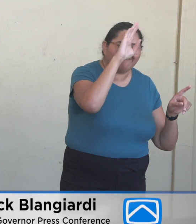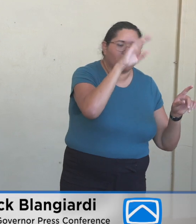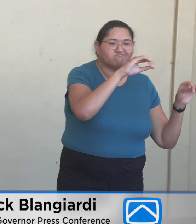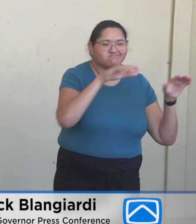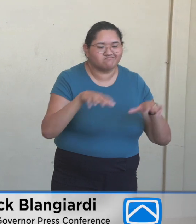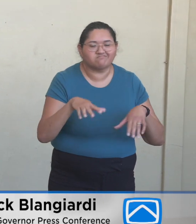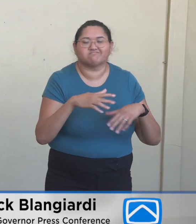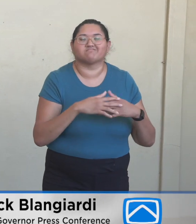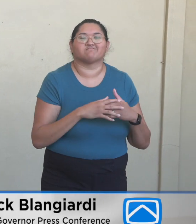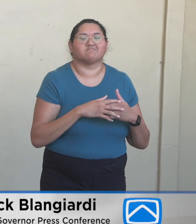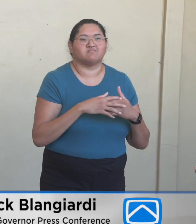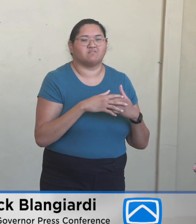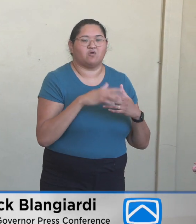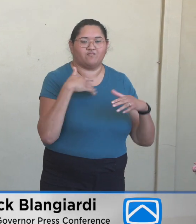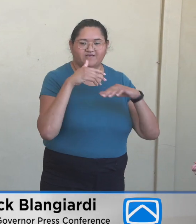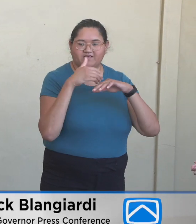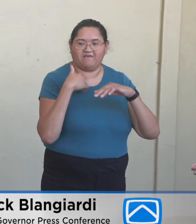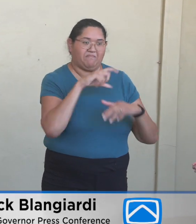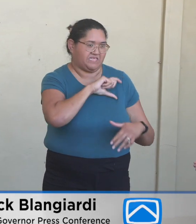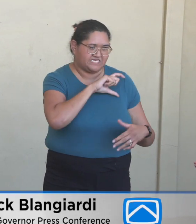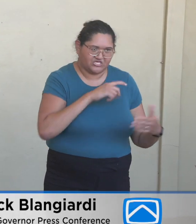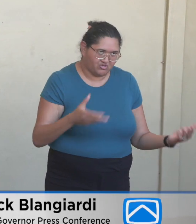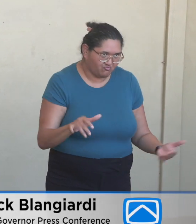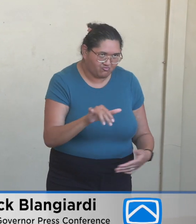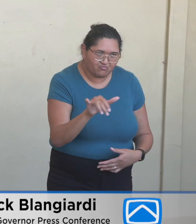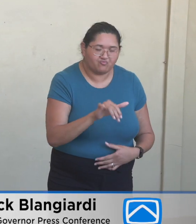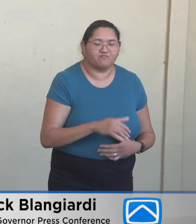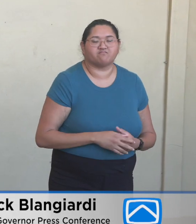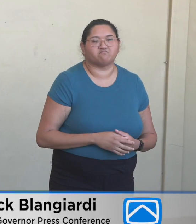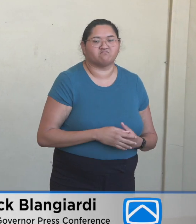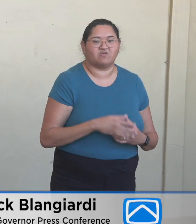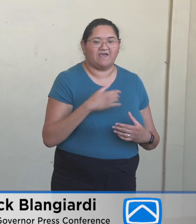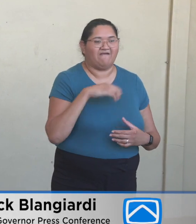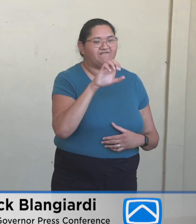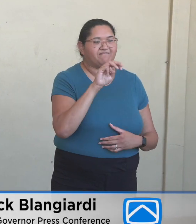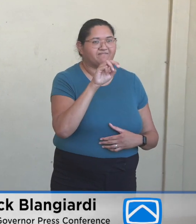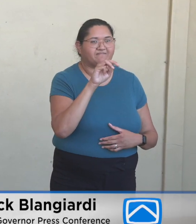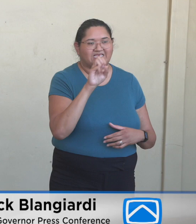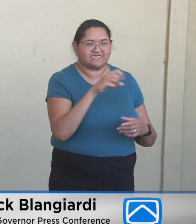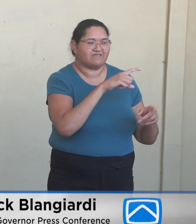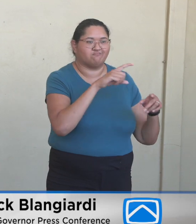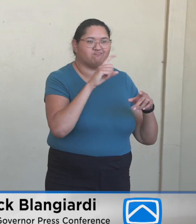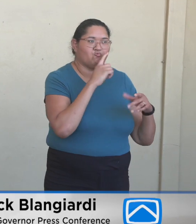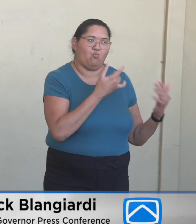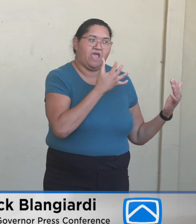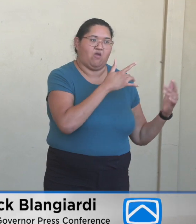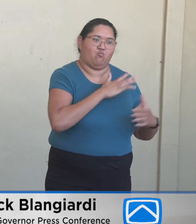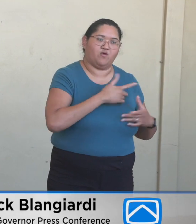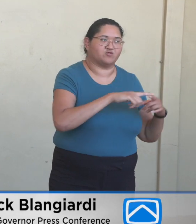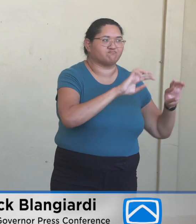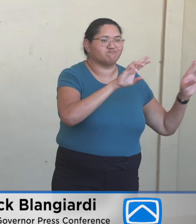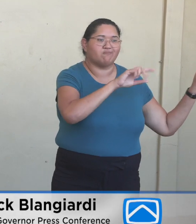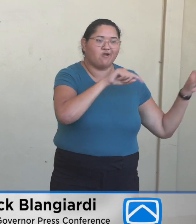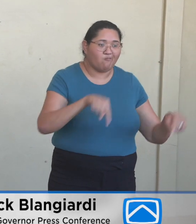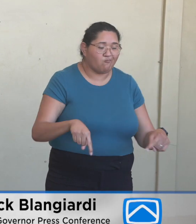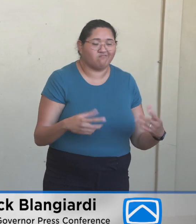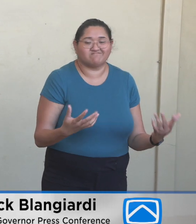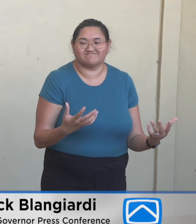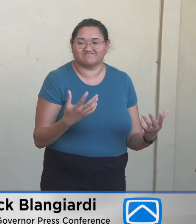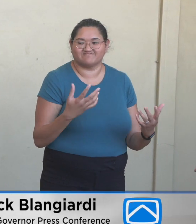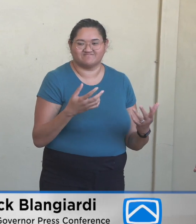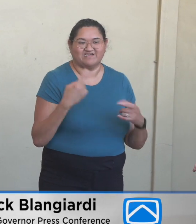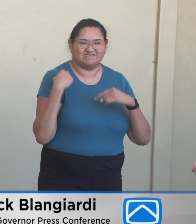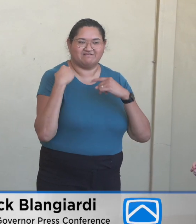group. We had our police here. We had EMS on standby, willing to come over. We certainly sent